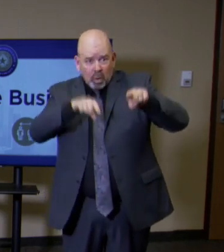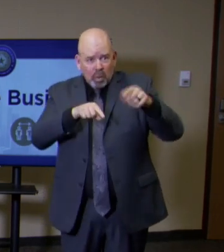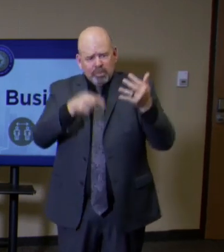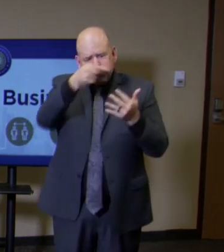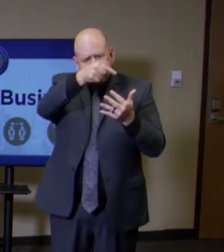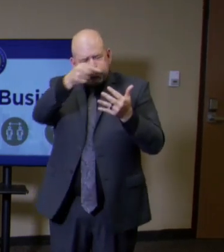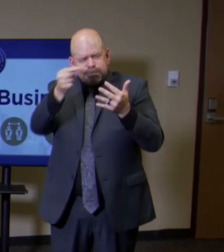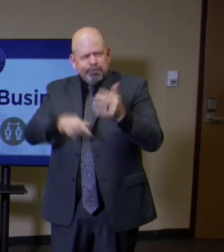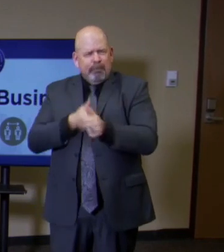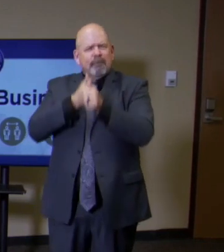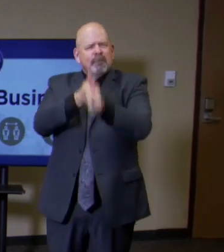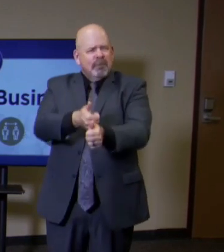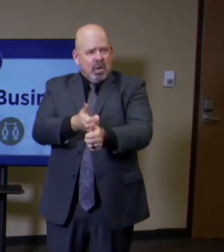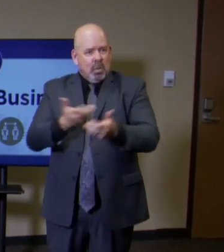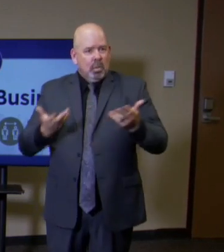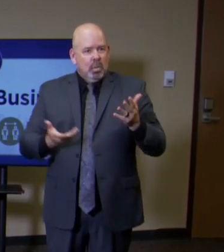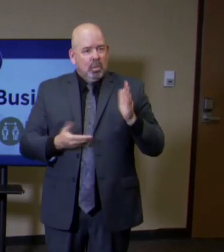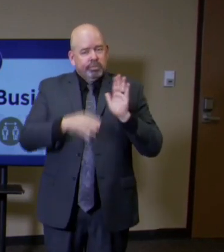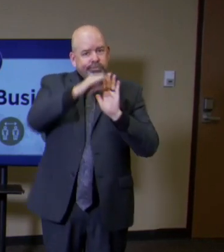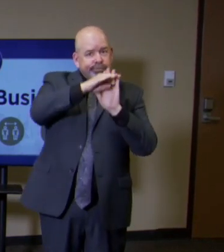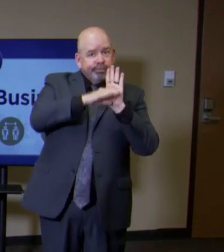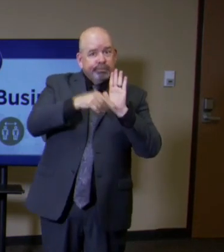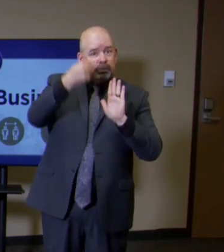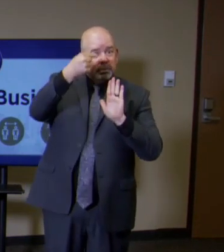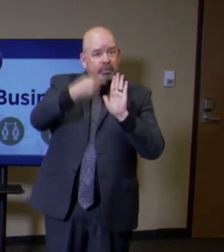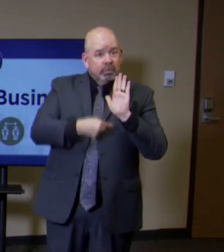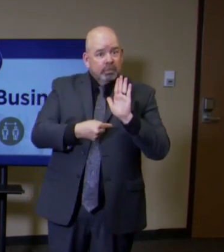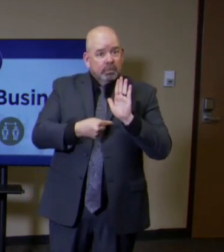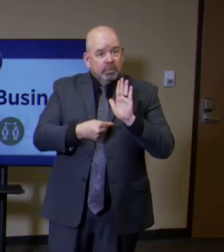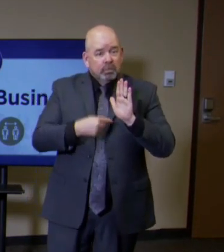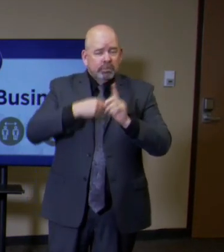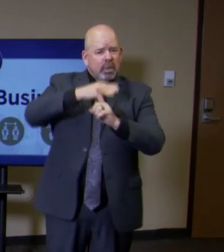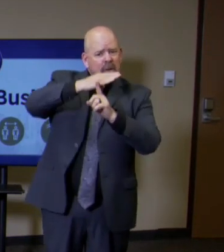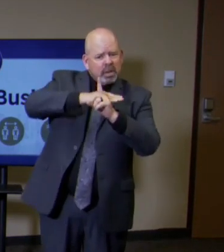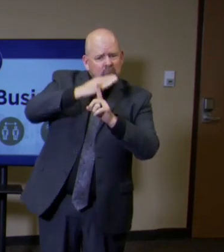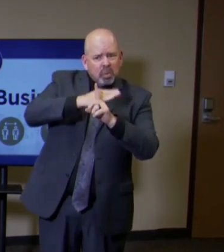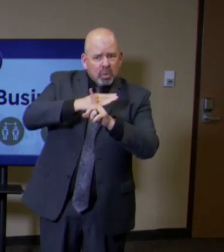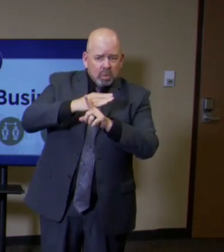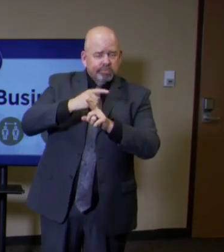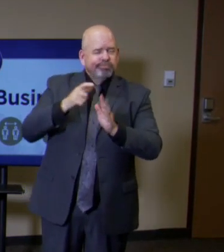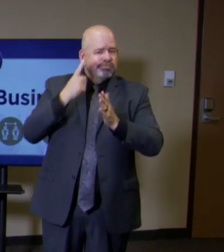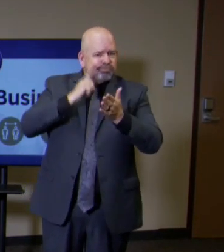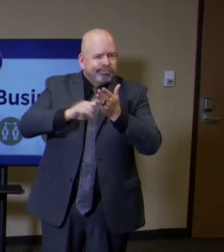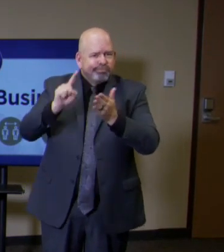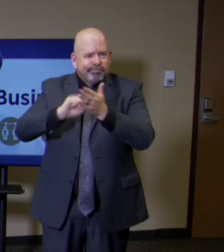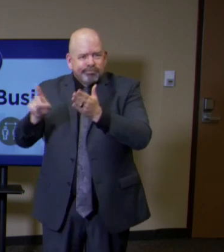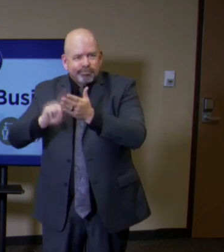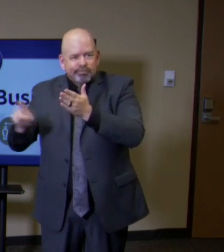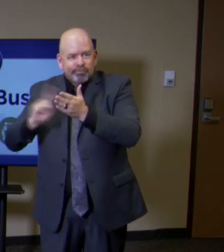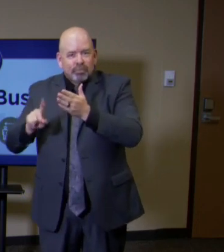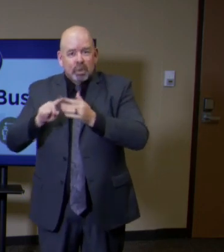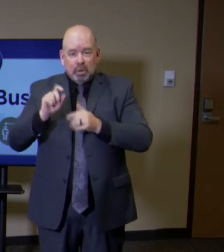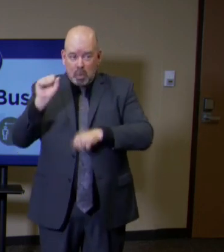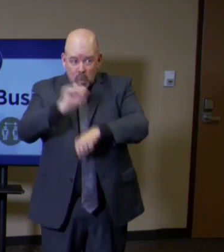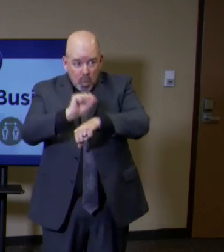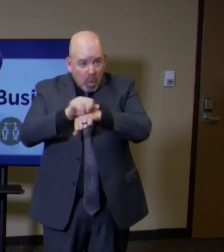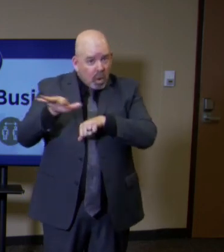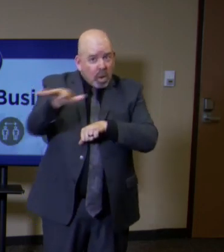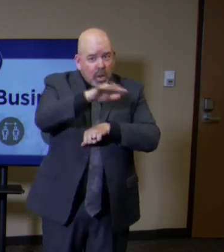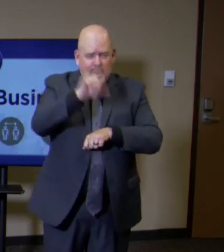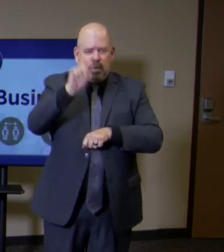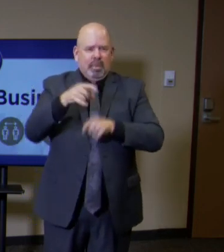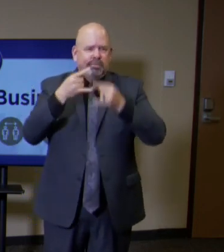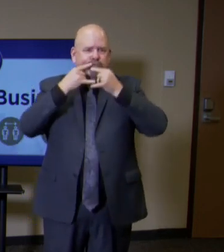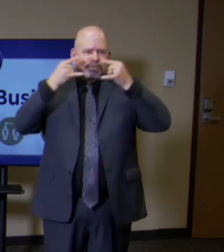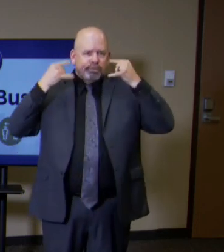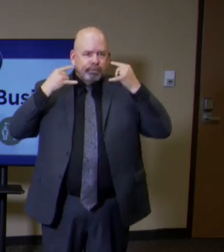like checking employees' temperature prior to work, having employees wear masks, keeping 6-foot distance and physical